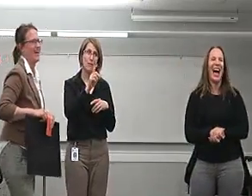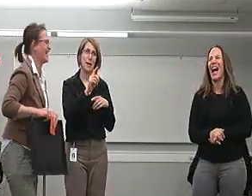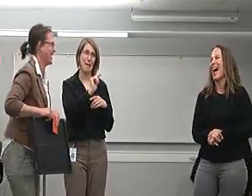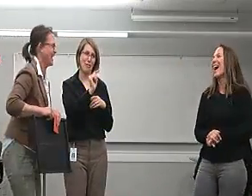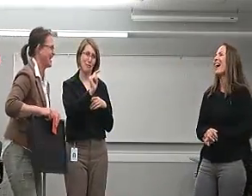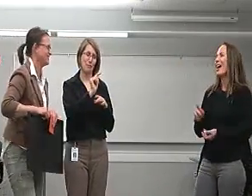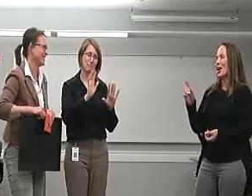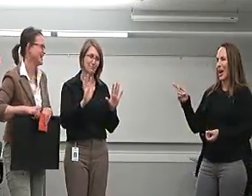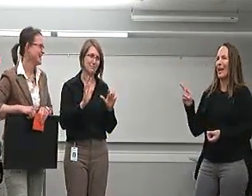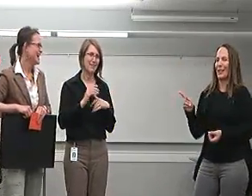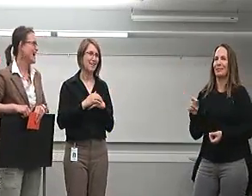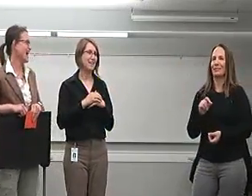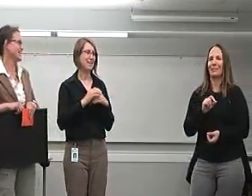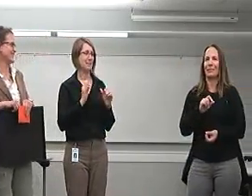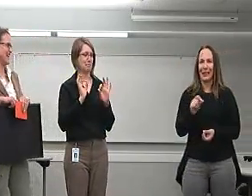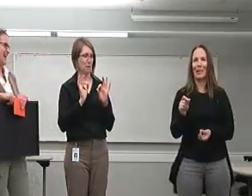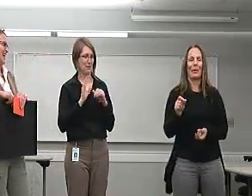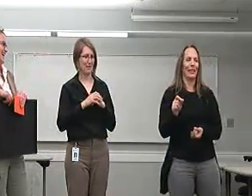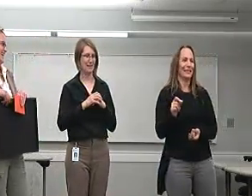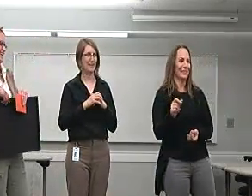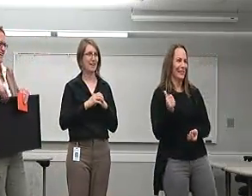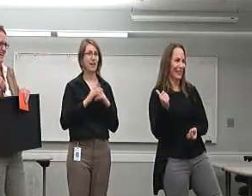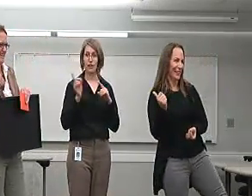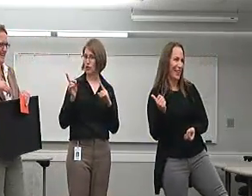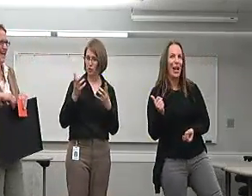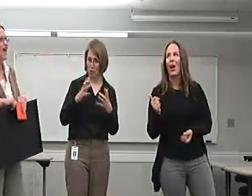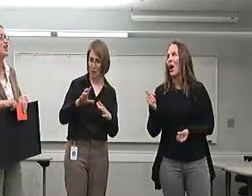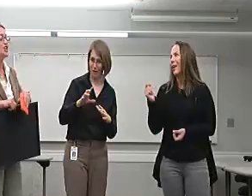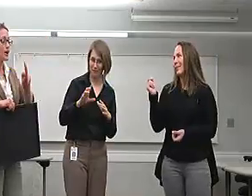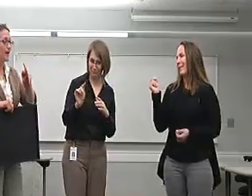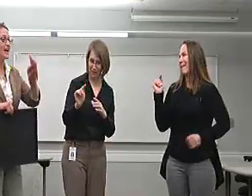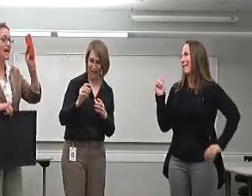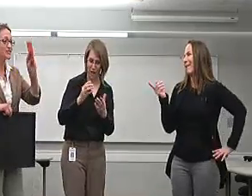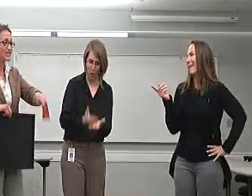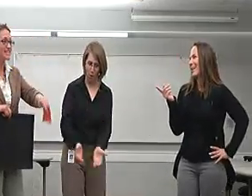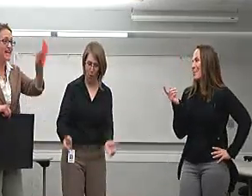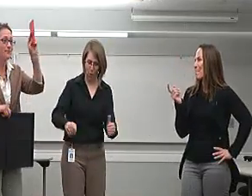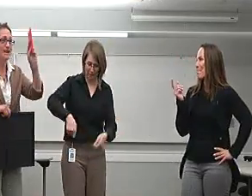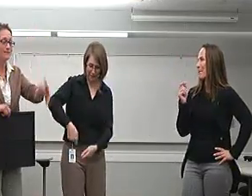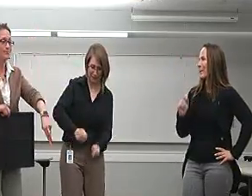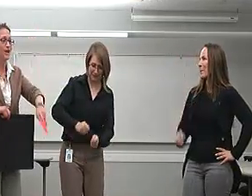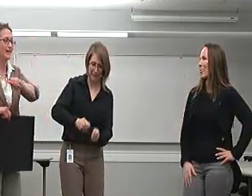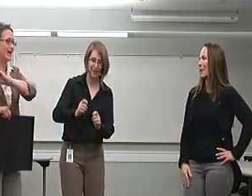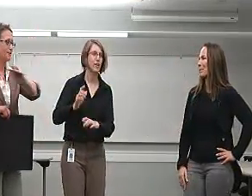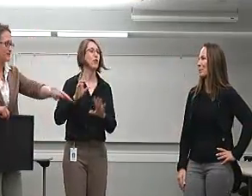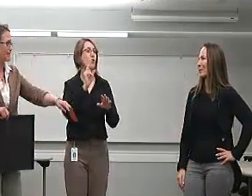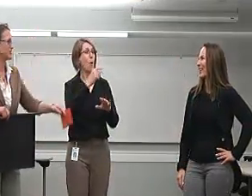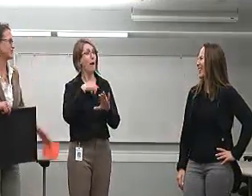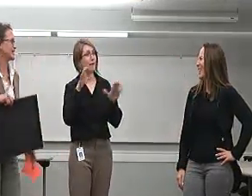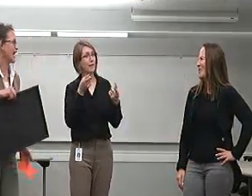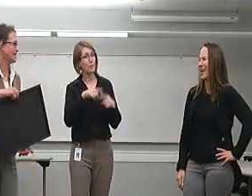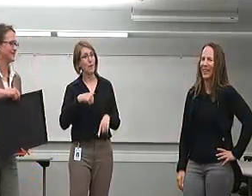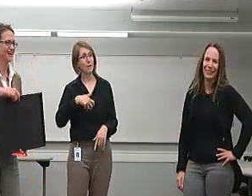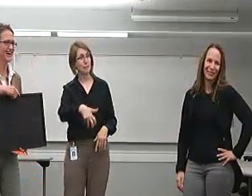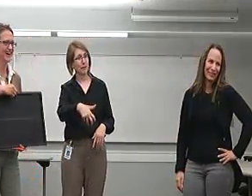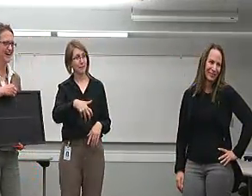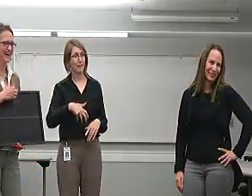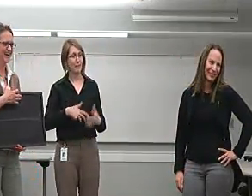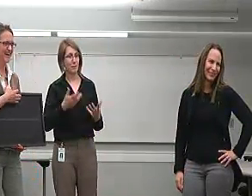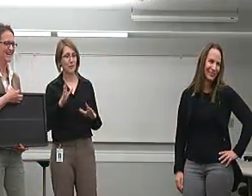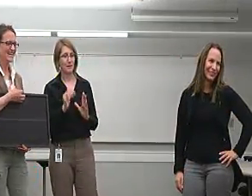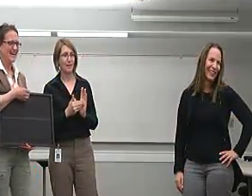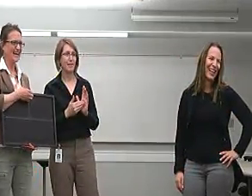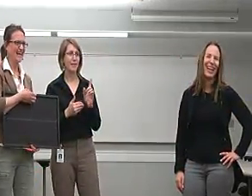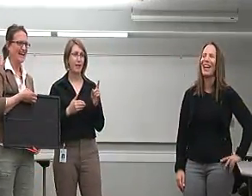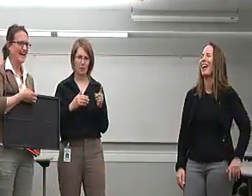Got it. You're not digging a hole? No, I actually did that when I was pregnant, and I will never How do are it you going to again. learn how to explain that in ASL